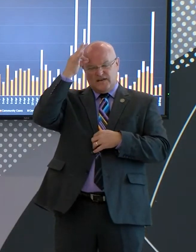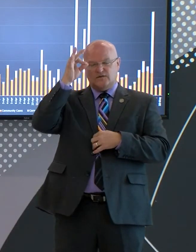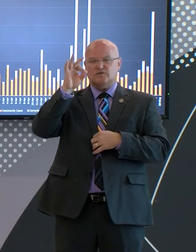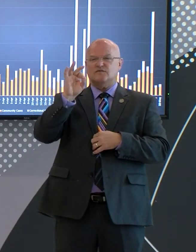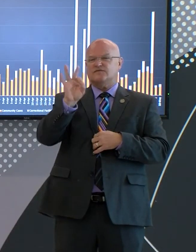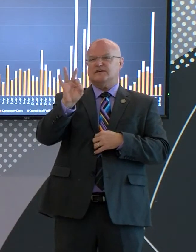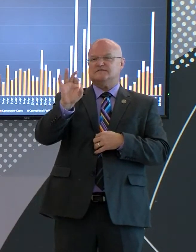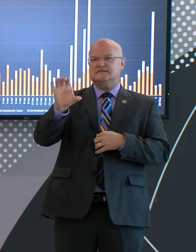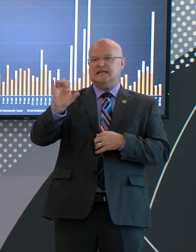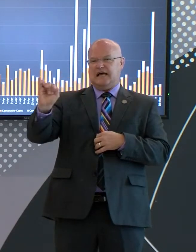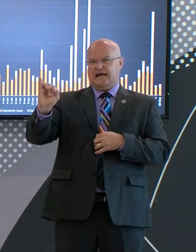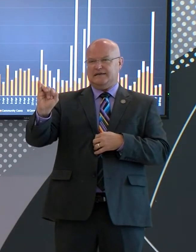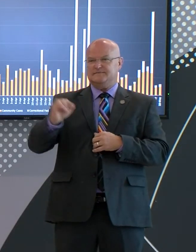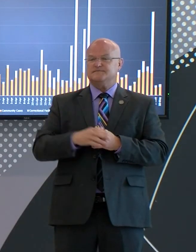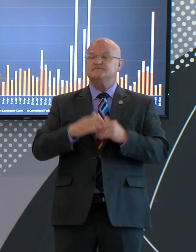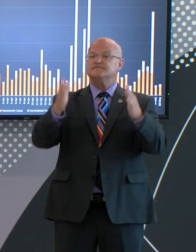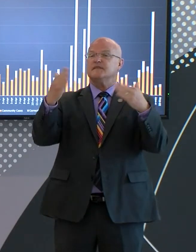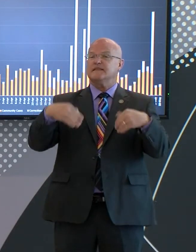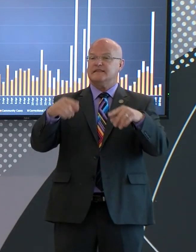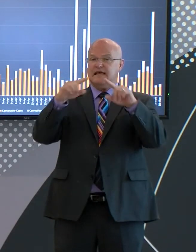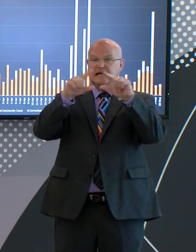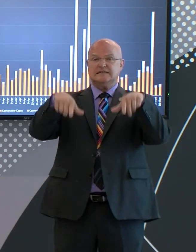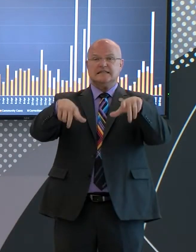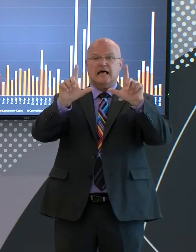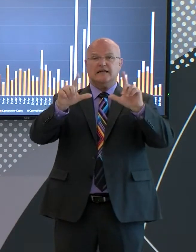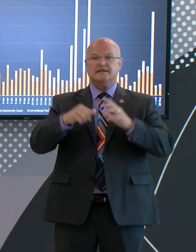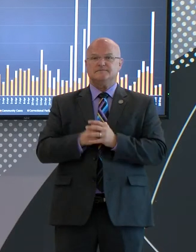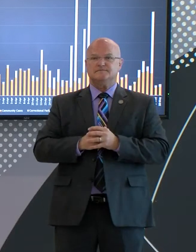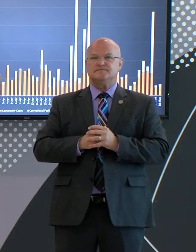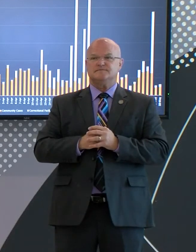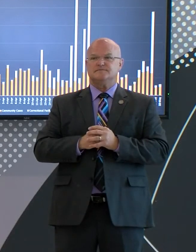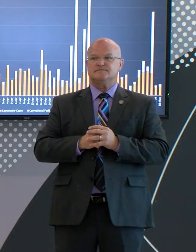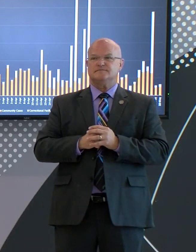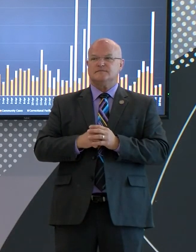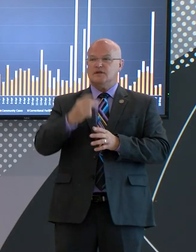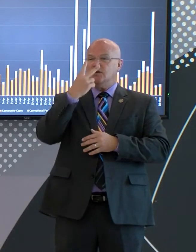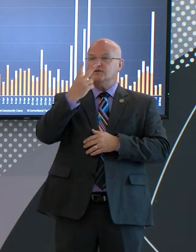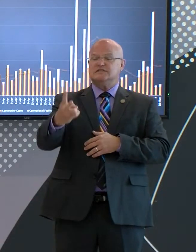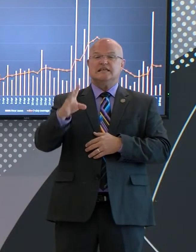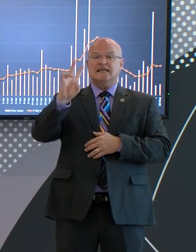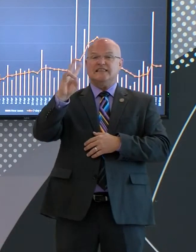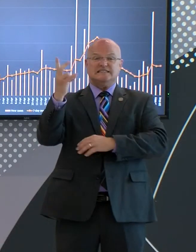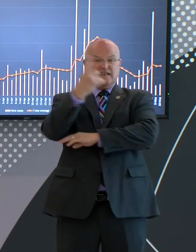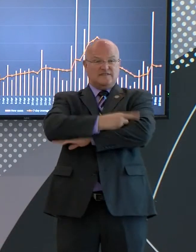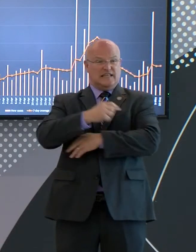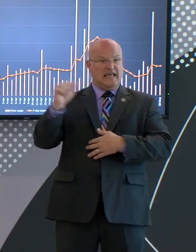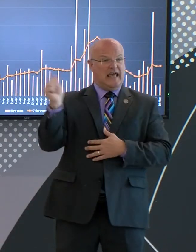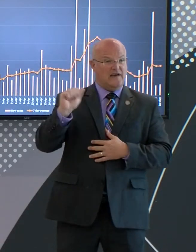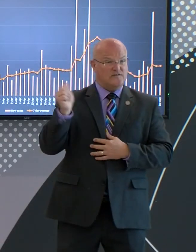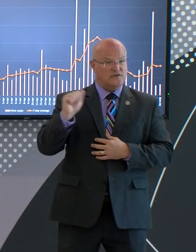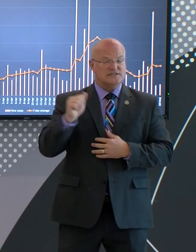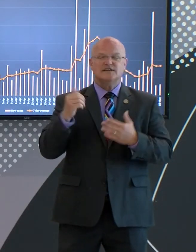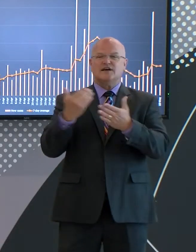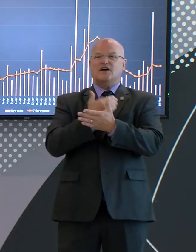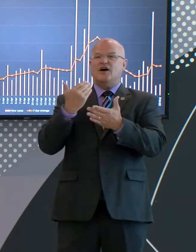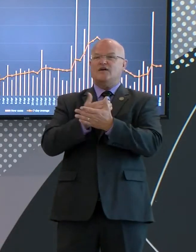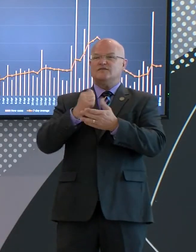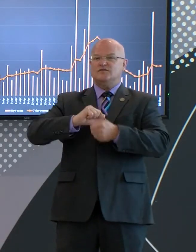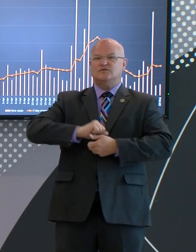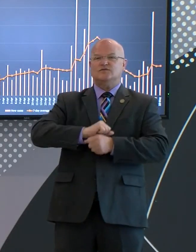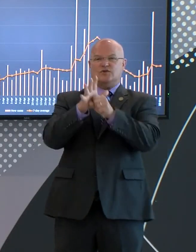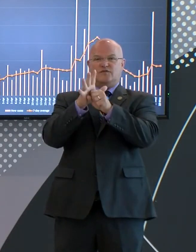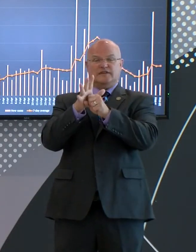correctional institute. If you go to the next slide, you'll see the 7-day rolling average of new